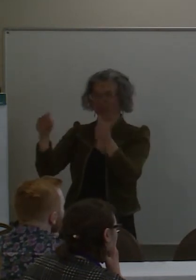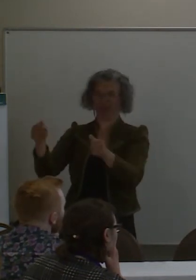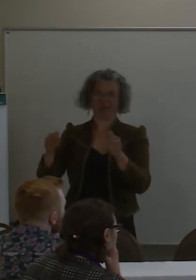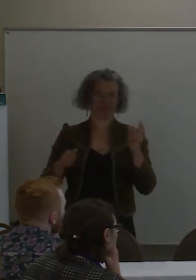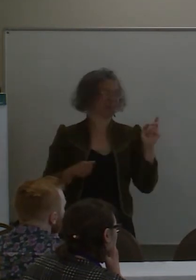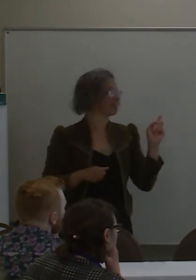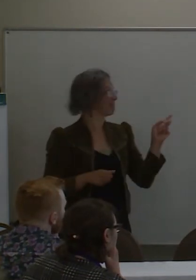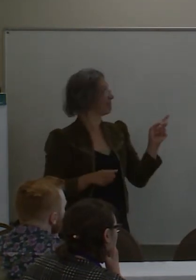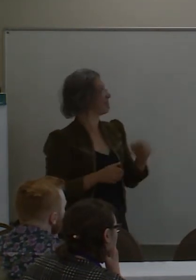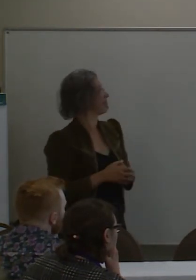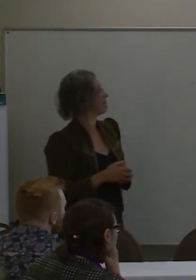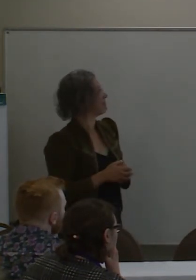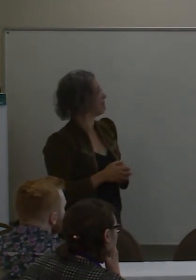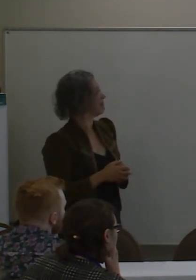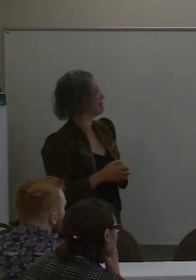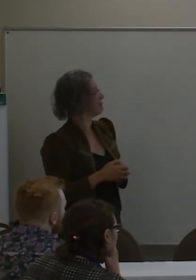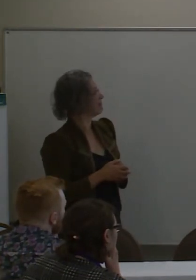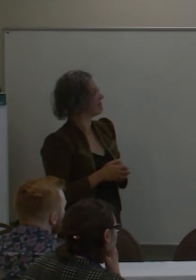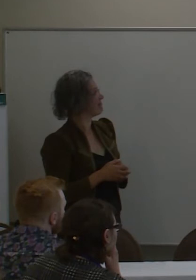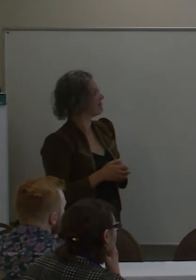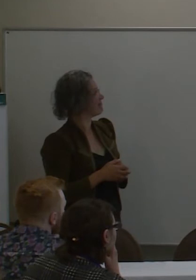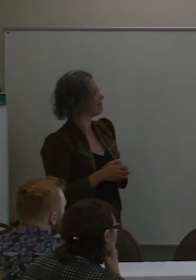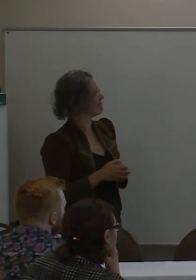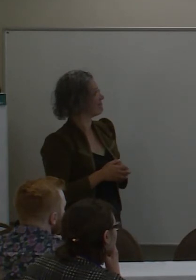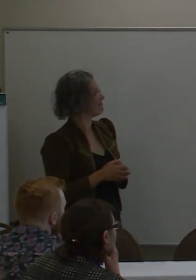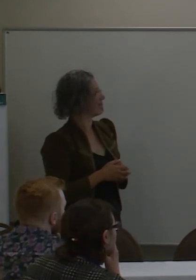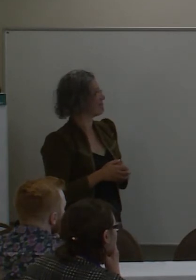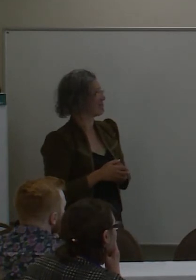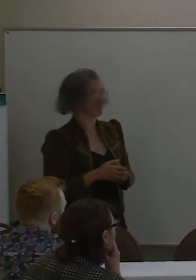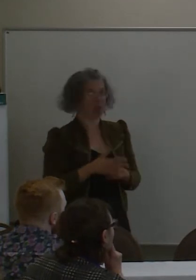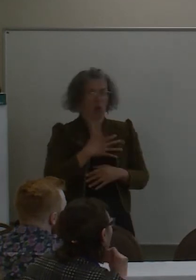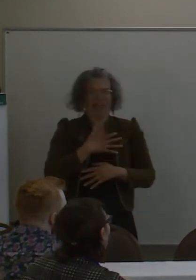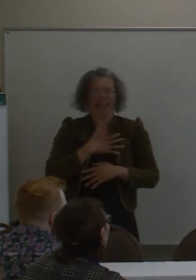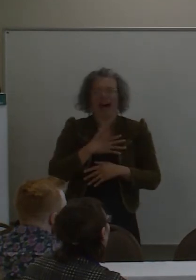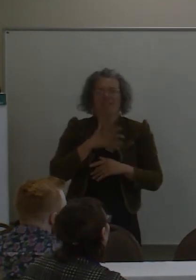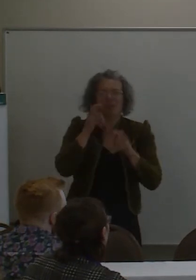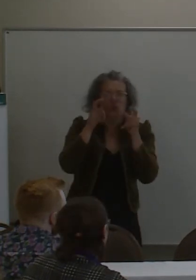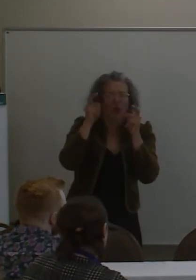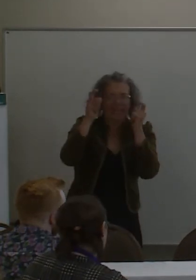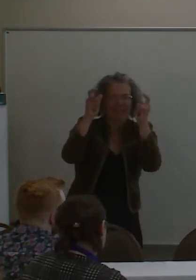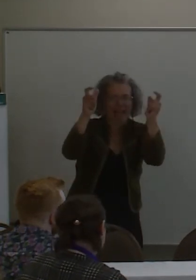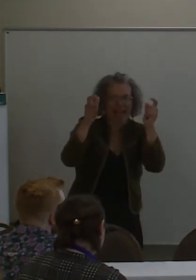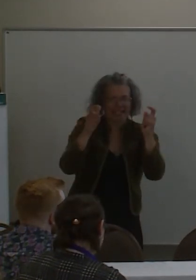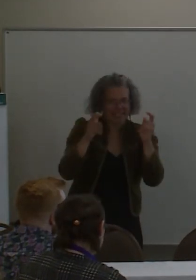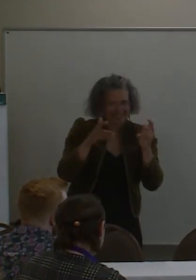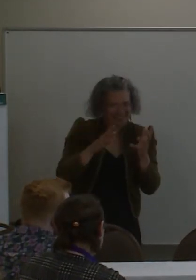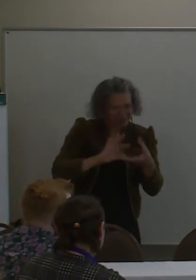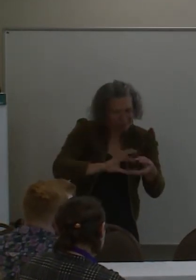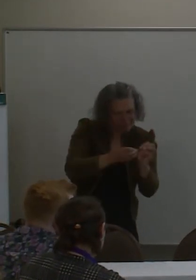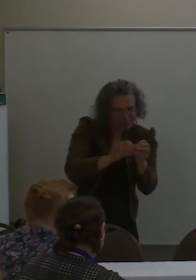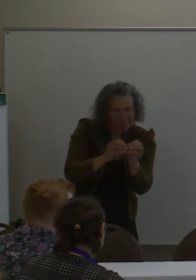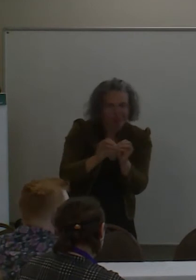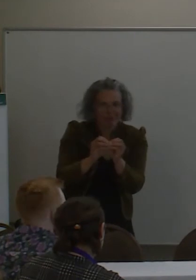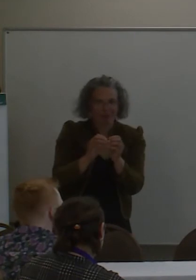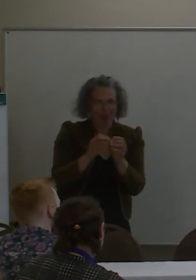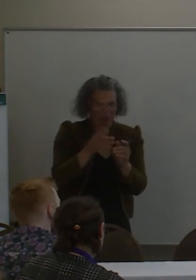to appreciate the value of maintenance at the expense of innovation? We love to innovate. We love because it lets us learn, it allows